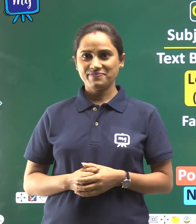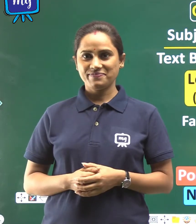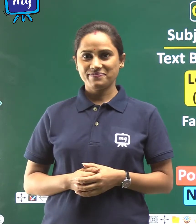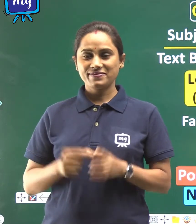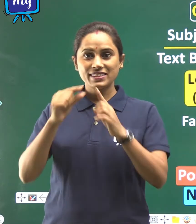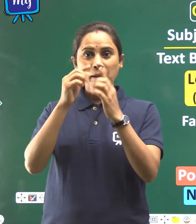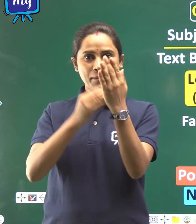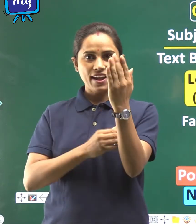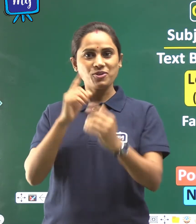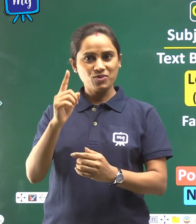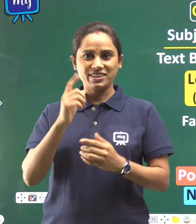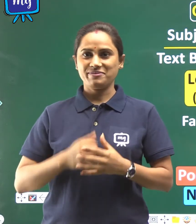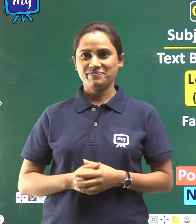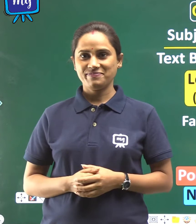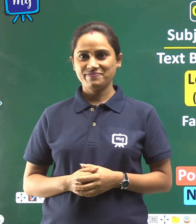part 1.